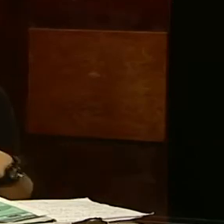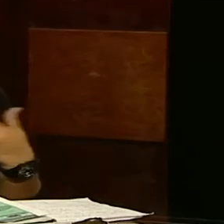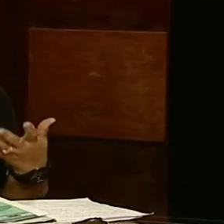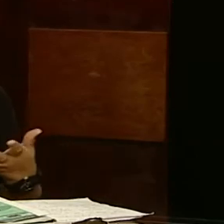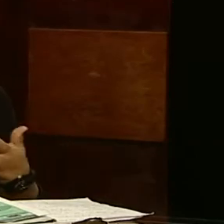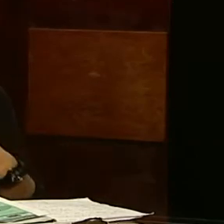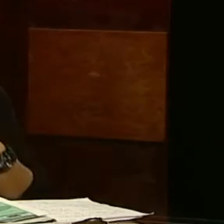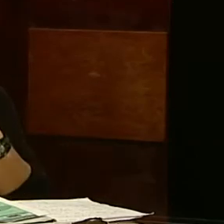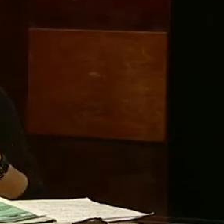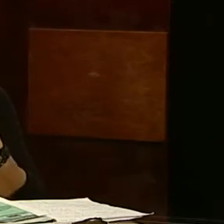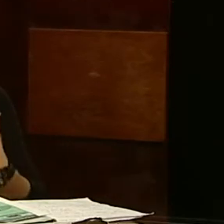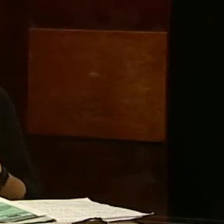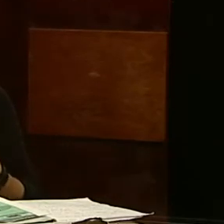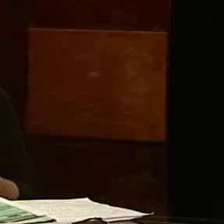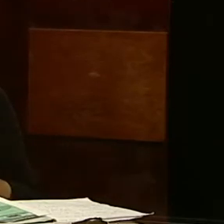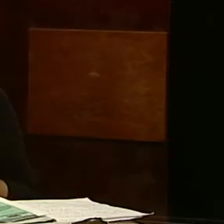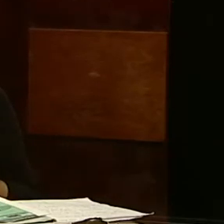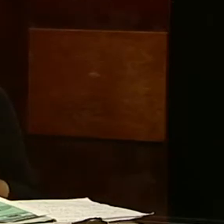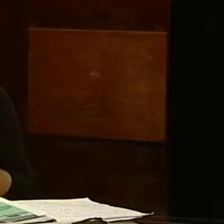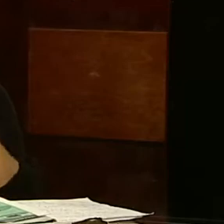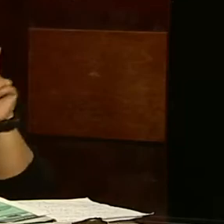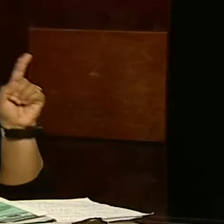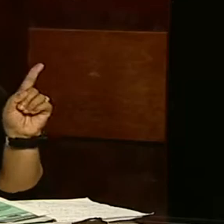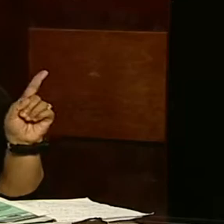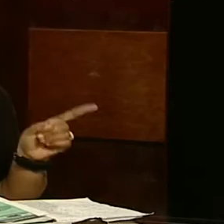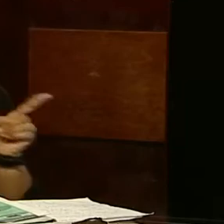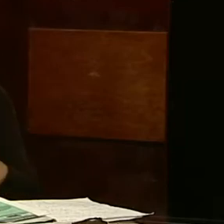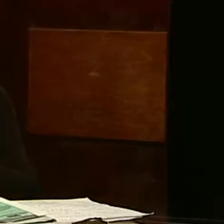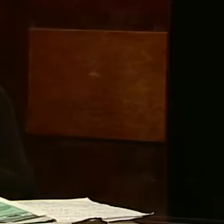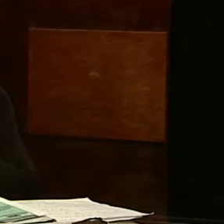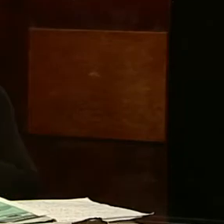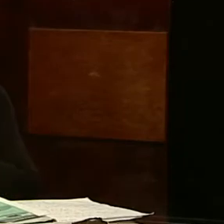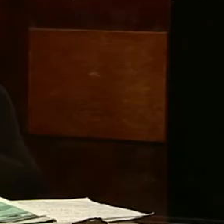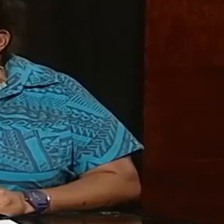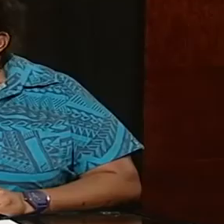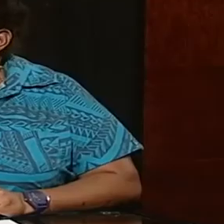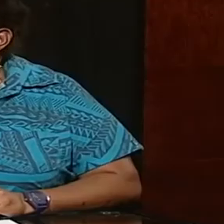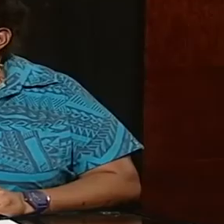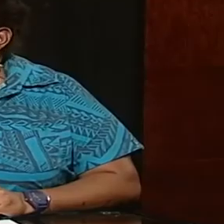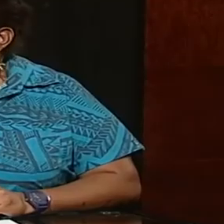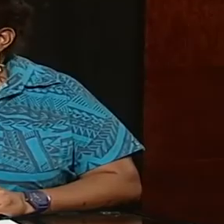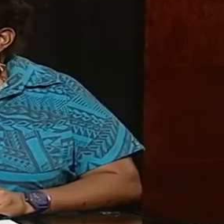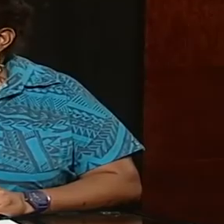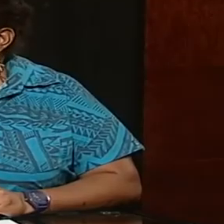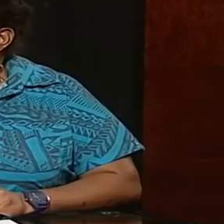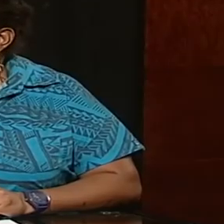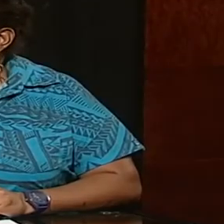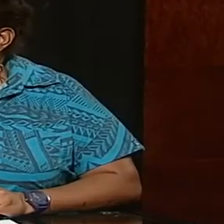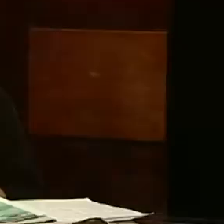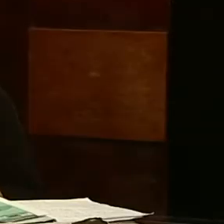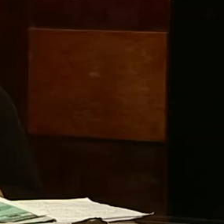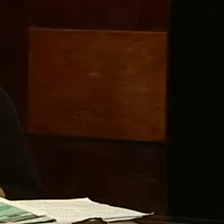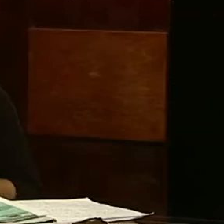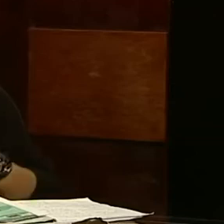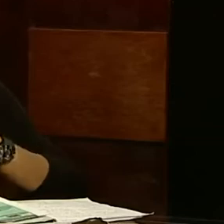people, trust in the Lord. And the spiritual nourishment, apart from physical, mental, and the spiritual nourishment is the key